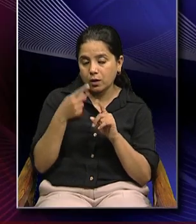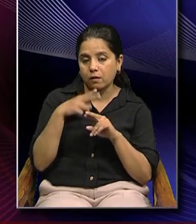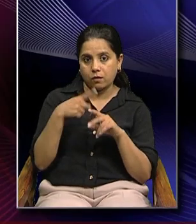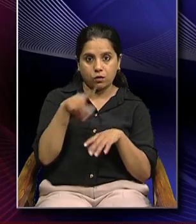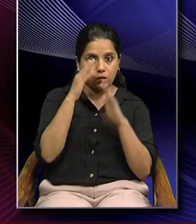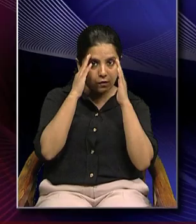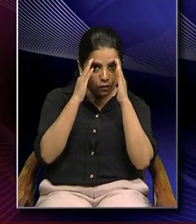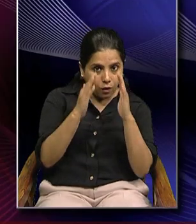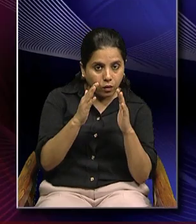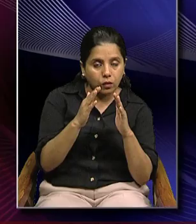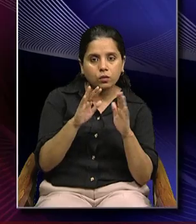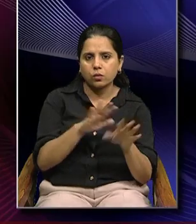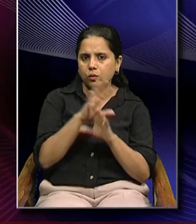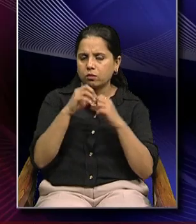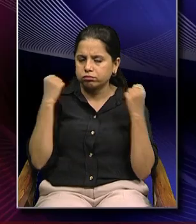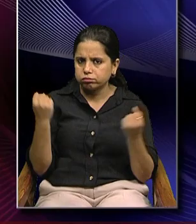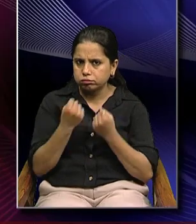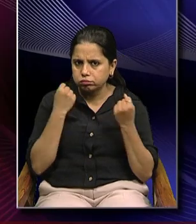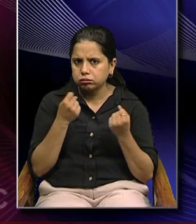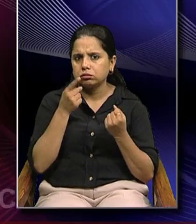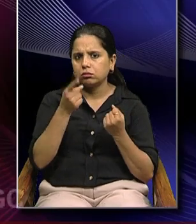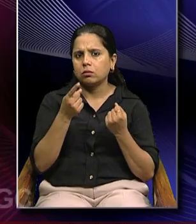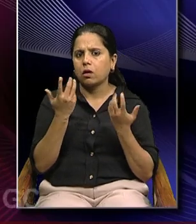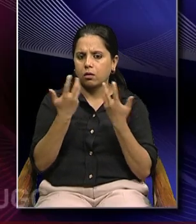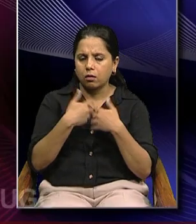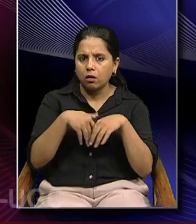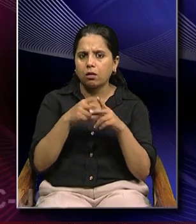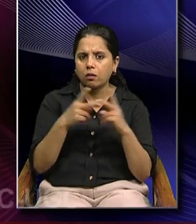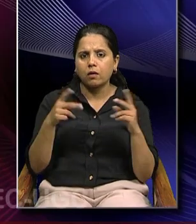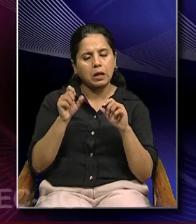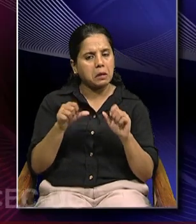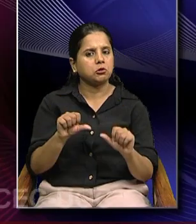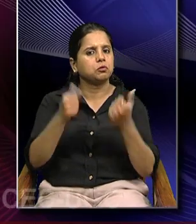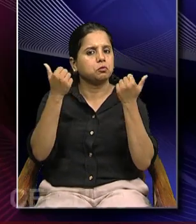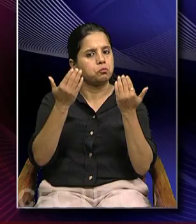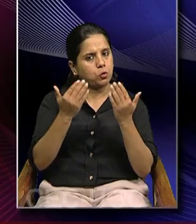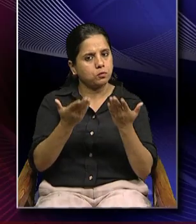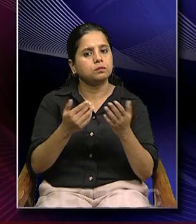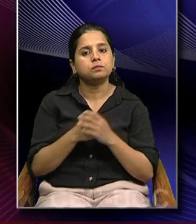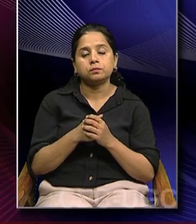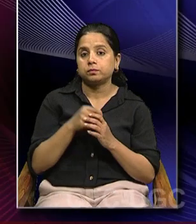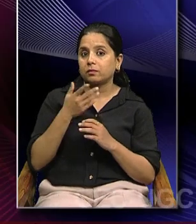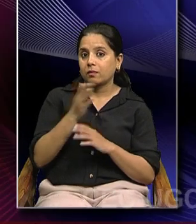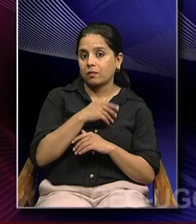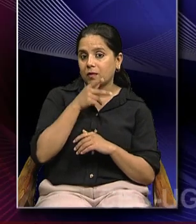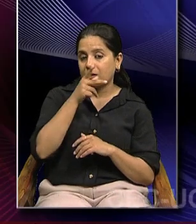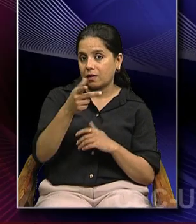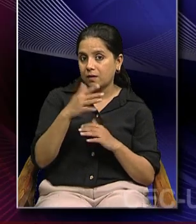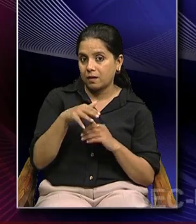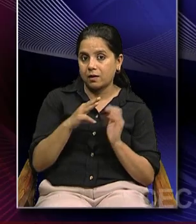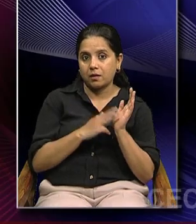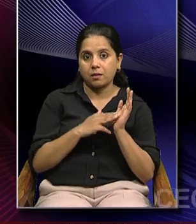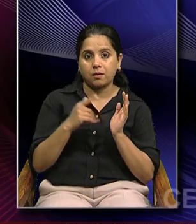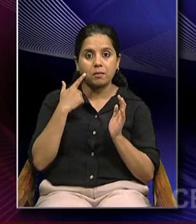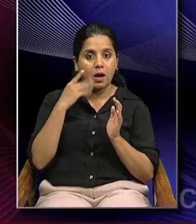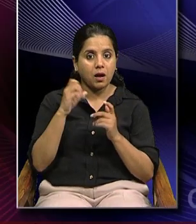your entire efforts accordingly, then of course you are going to be a successful one. So, as I told you previously that Michael Hobben